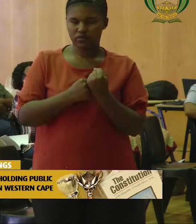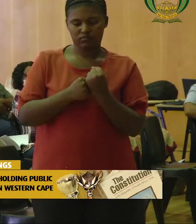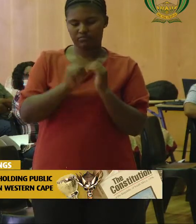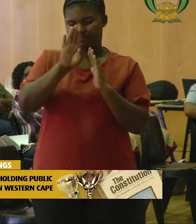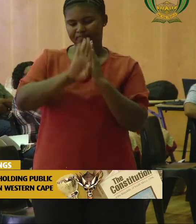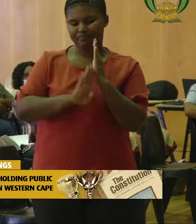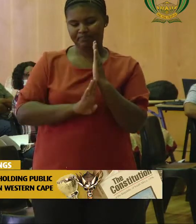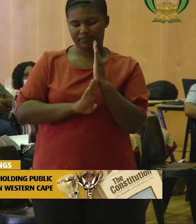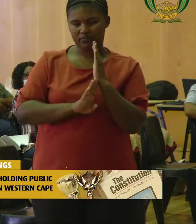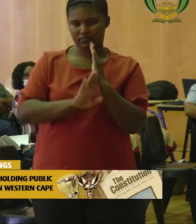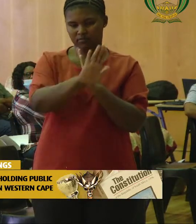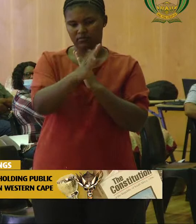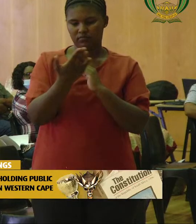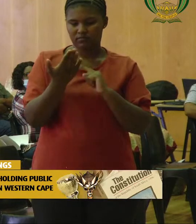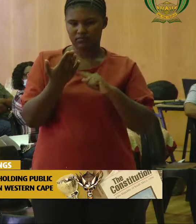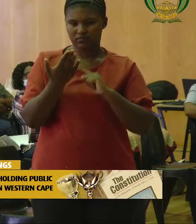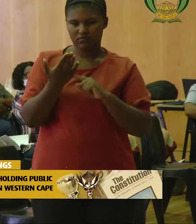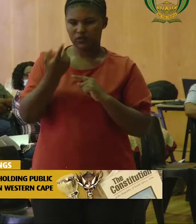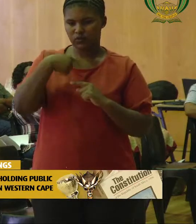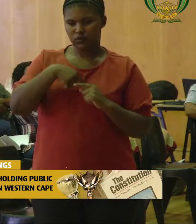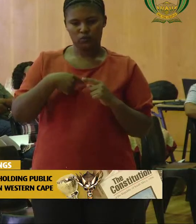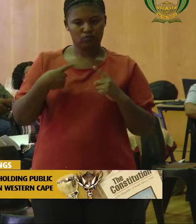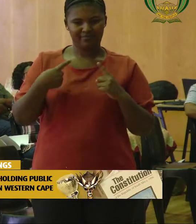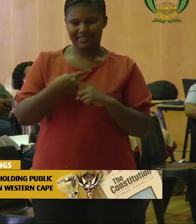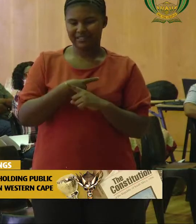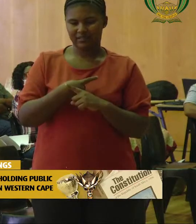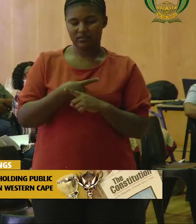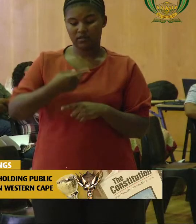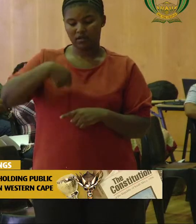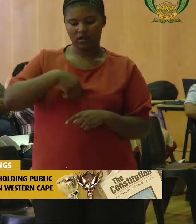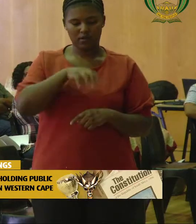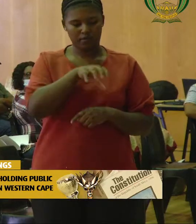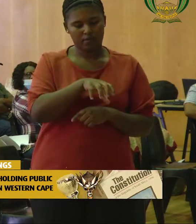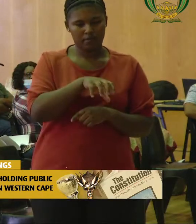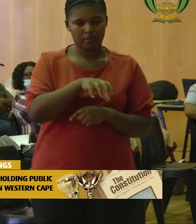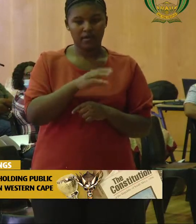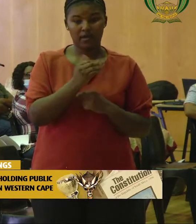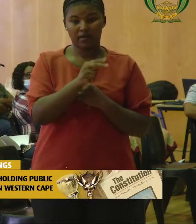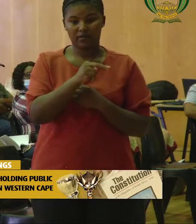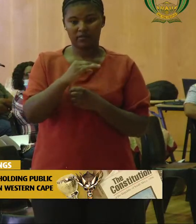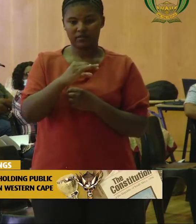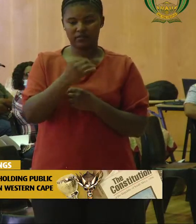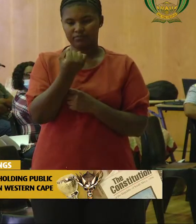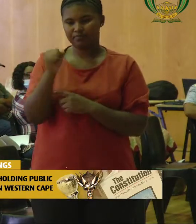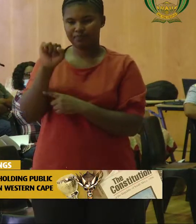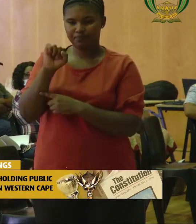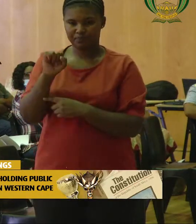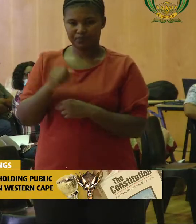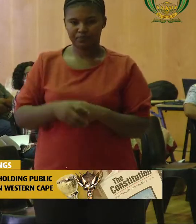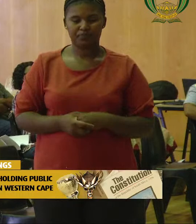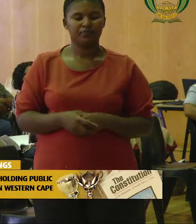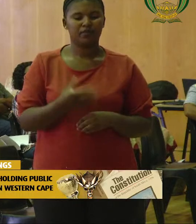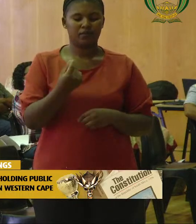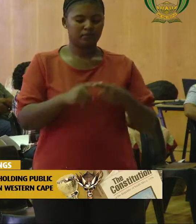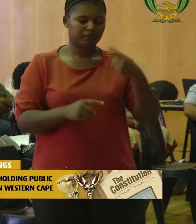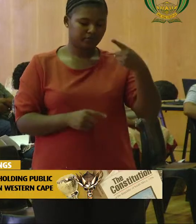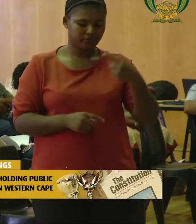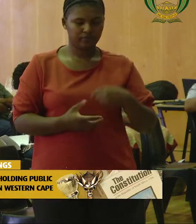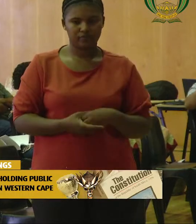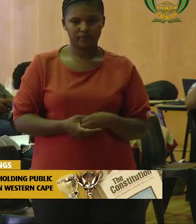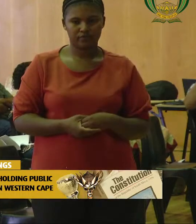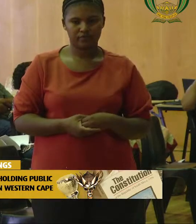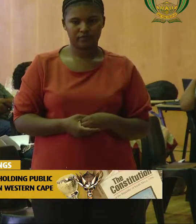it. In our branch or in the ANC, for instance, one,